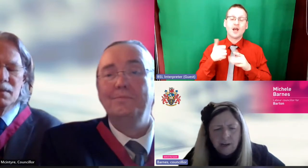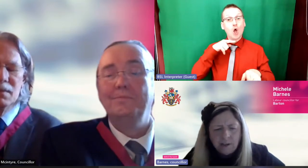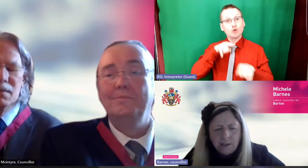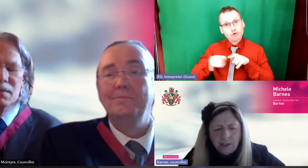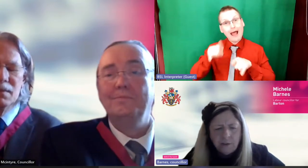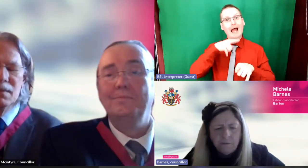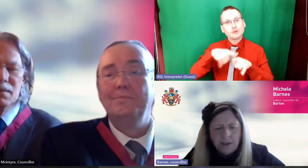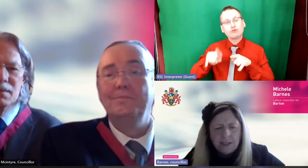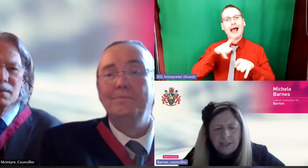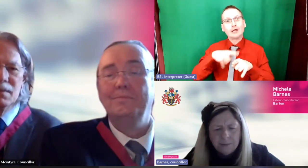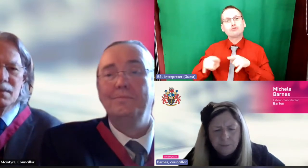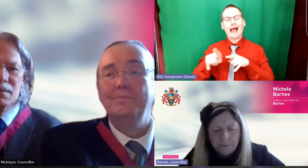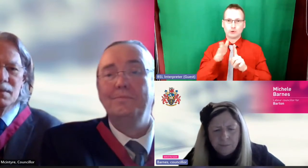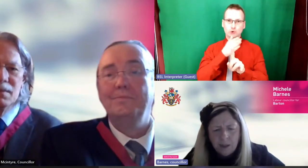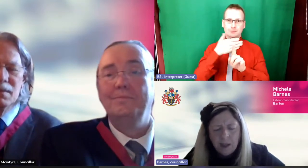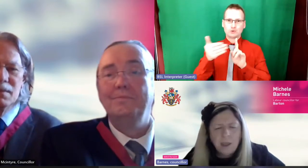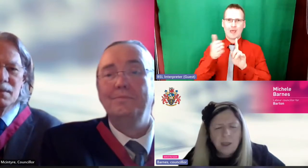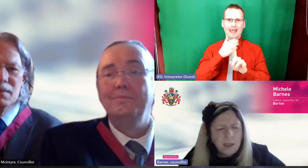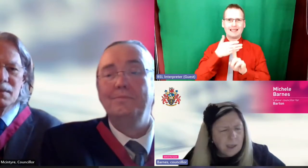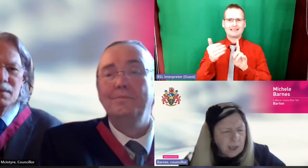trying to convince